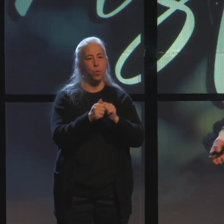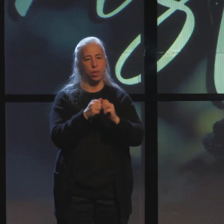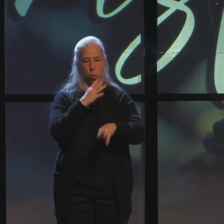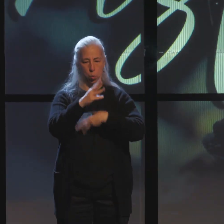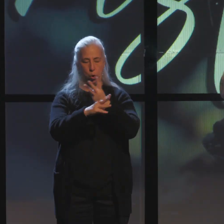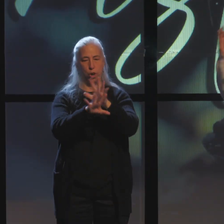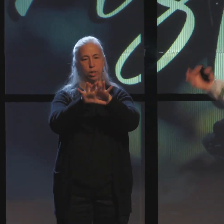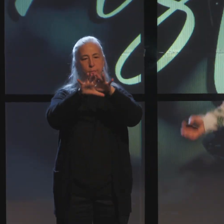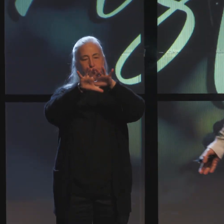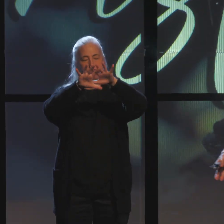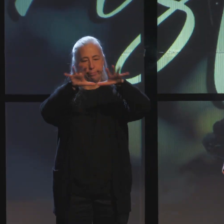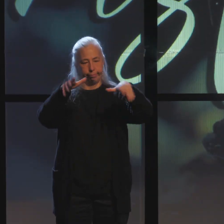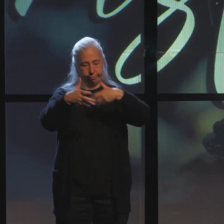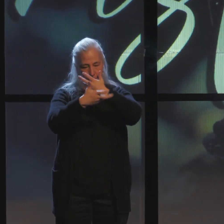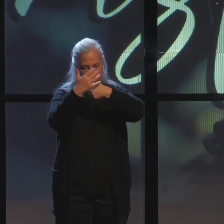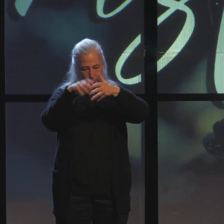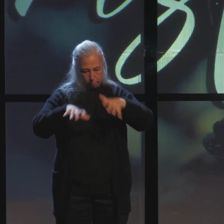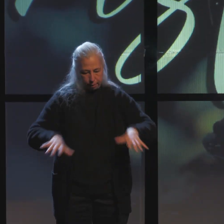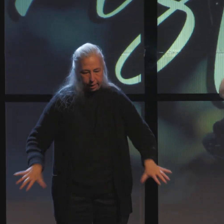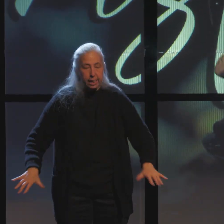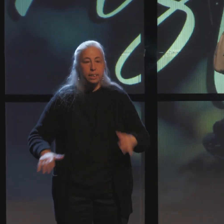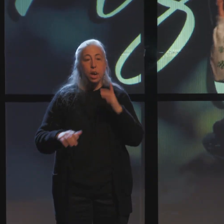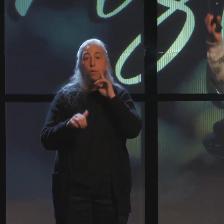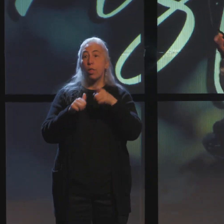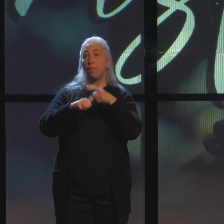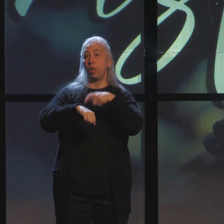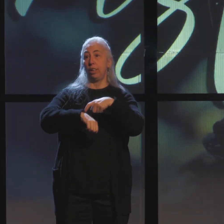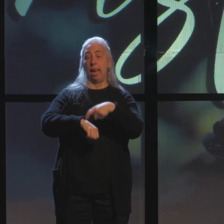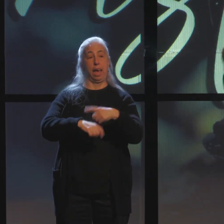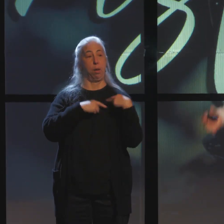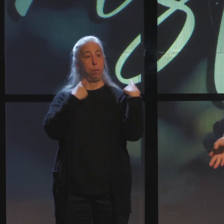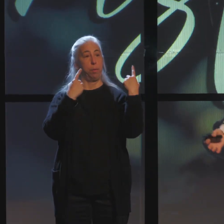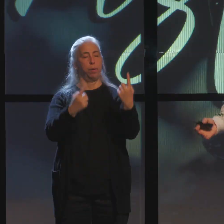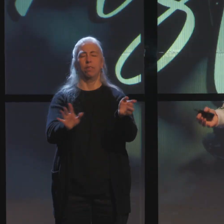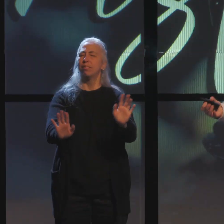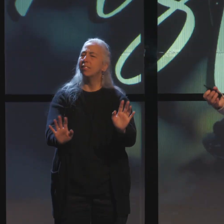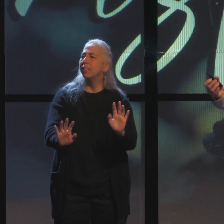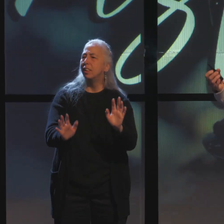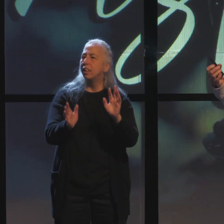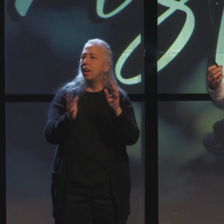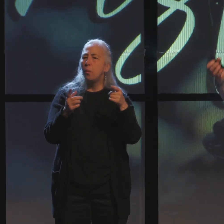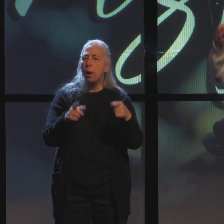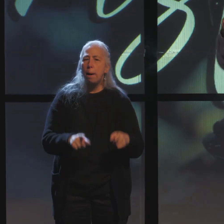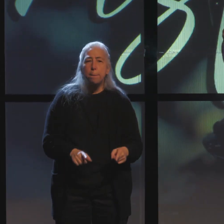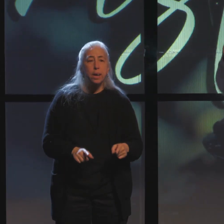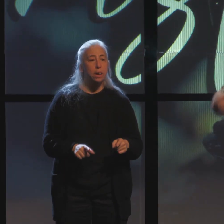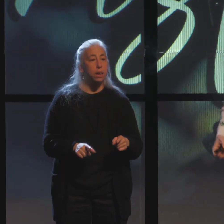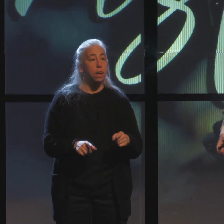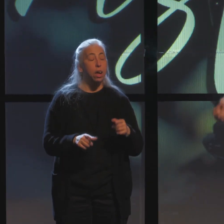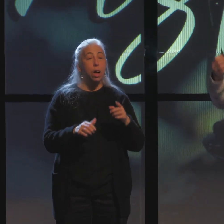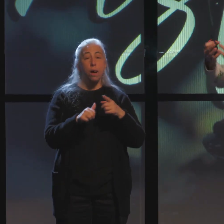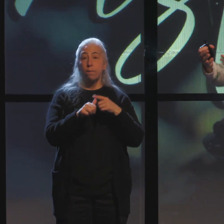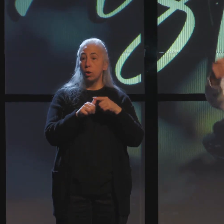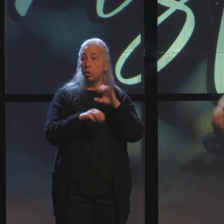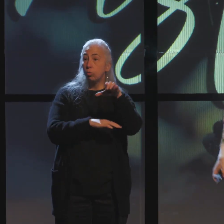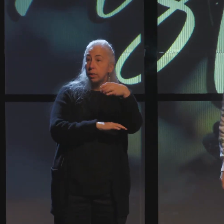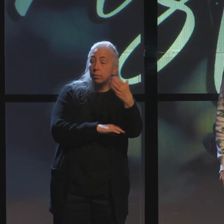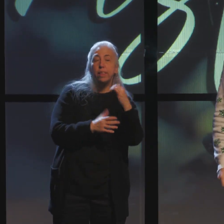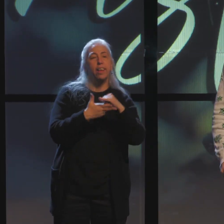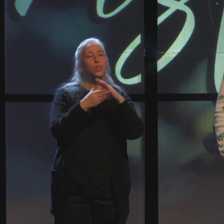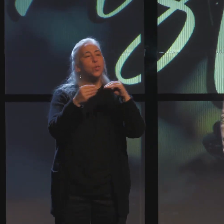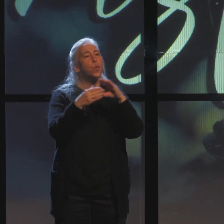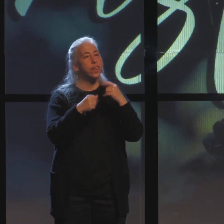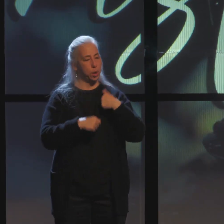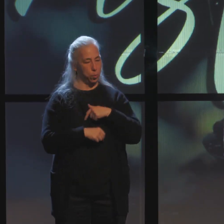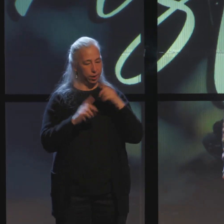peace, something extraordinary for the first time ever. No. The first Christmas, the story we